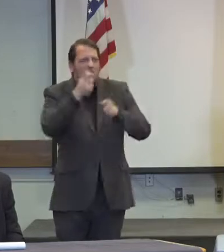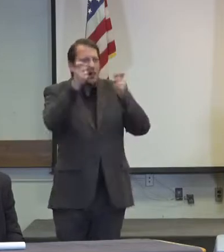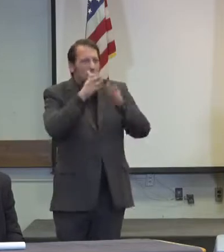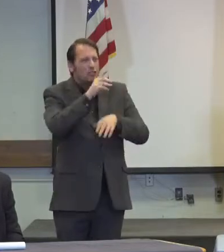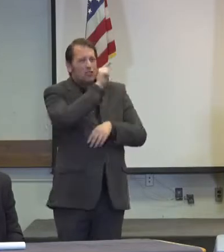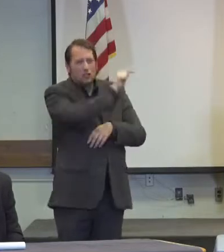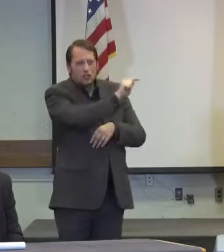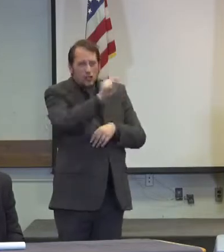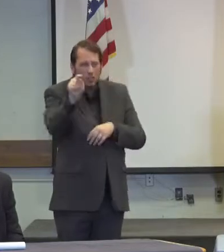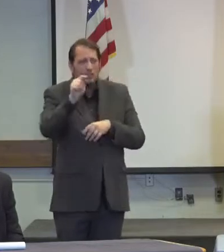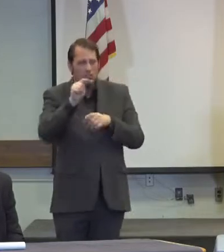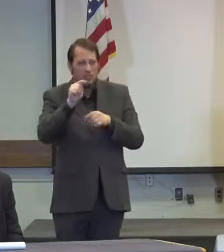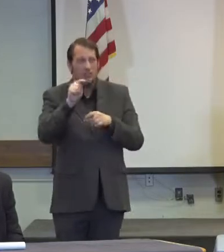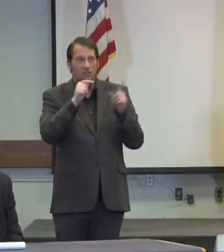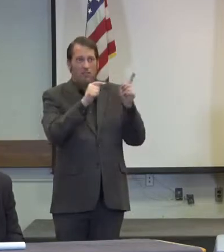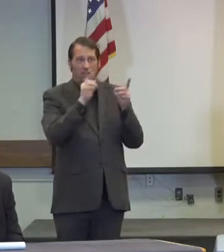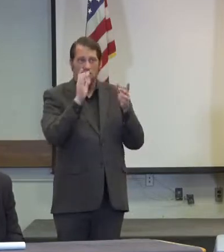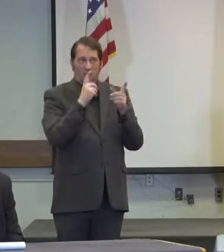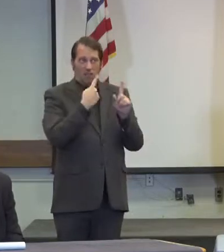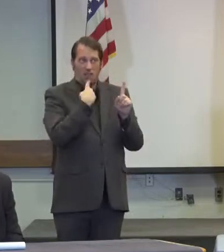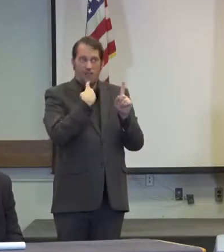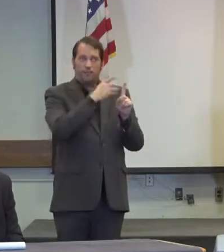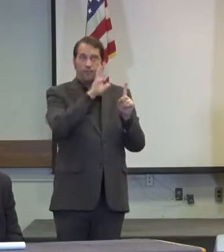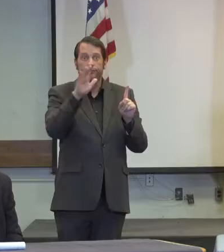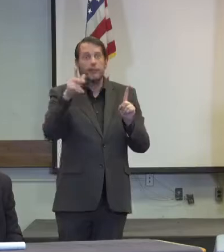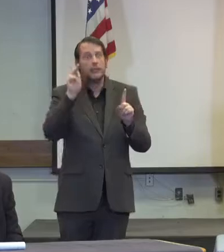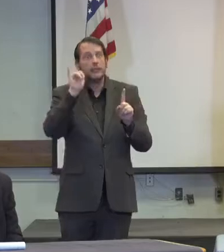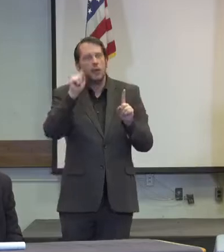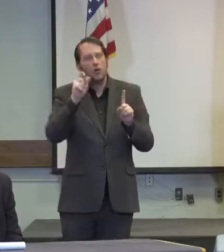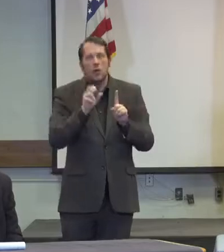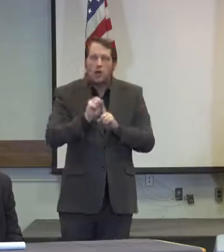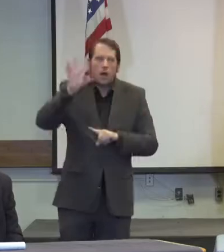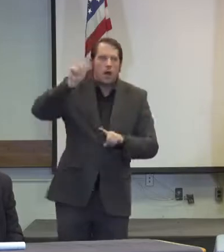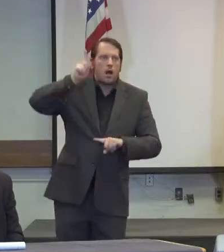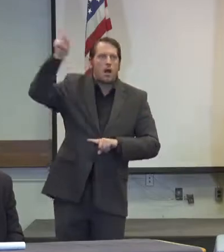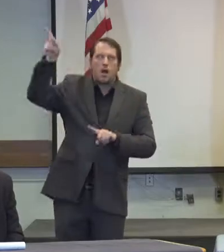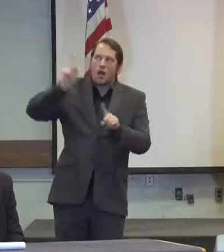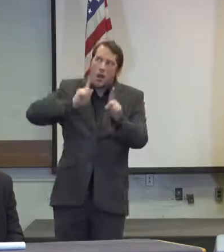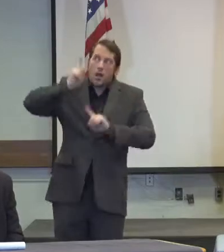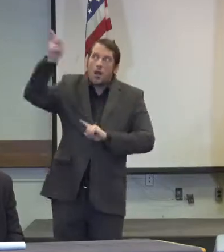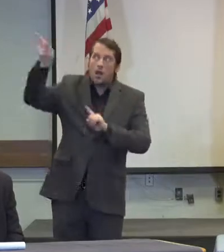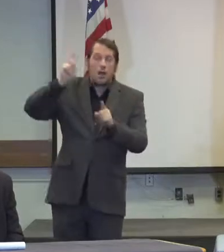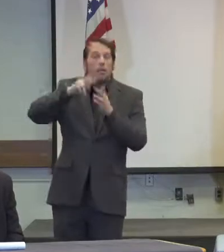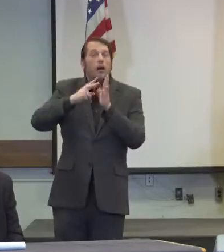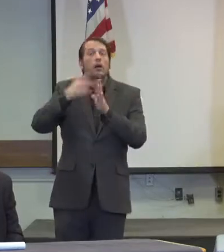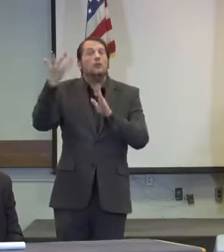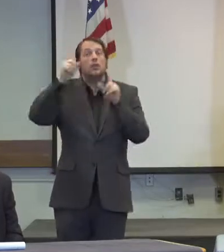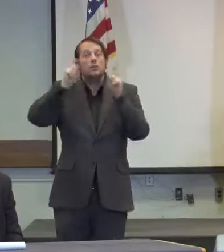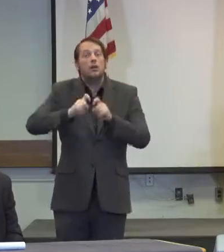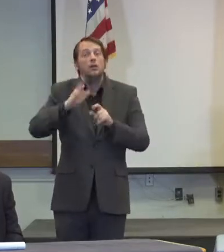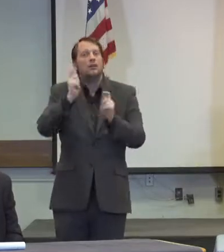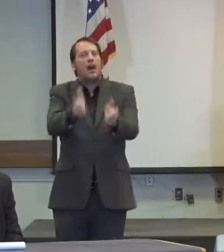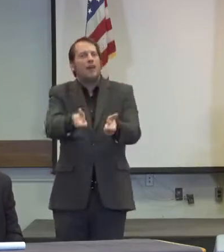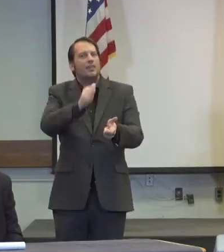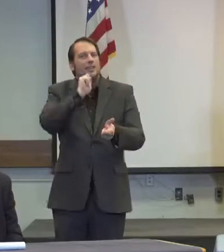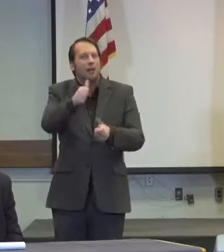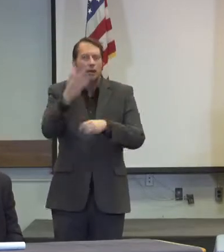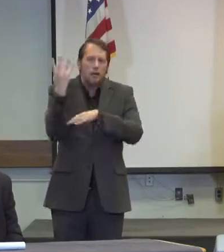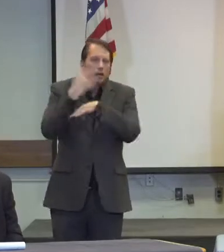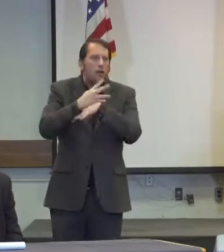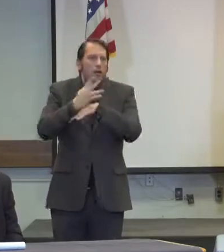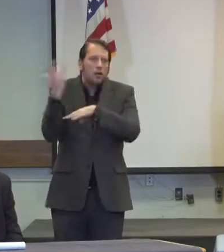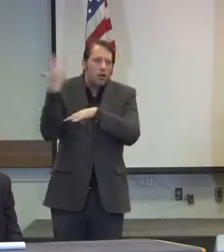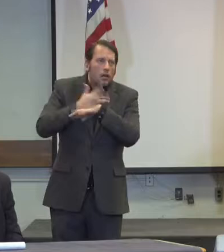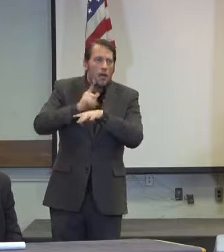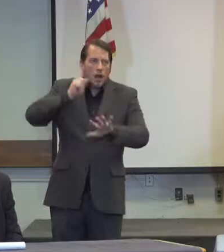away. They were taking 4 to 5 days to get results back to them, and they couldn't run the tests because they didn't have